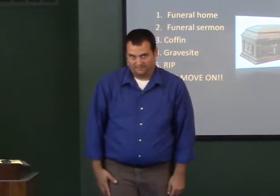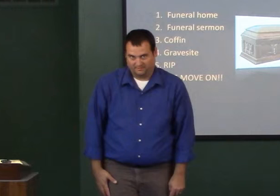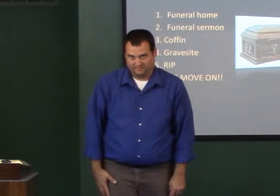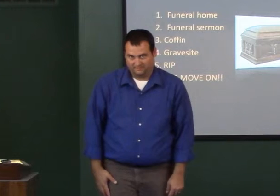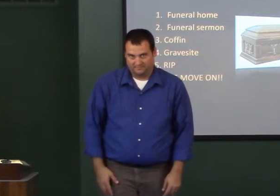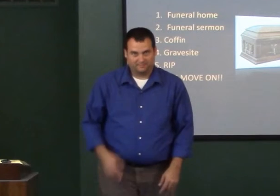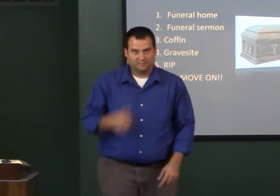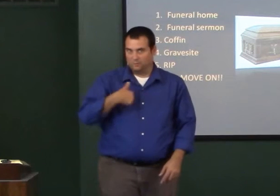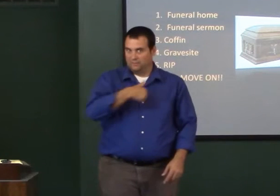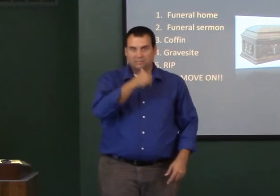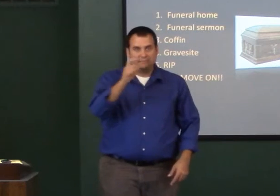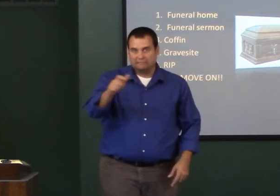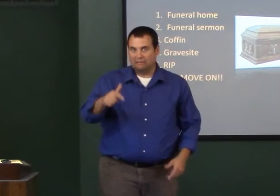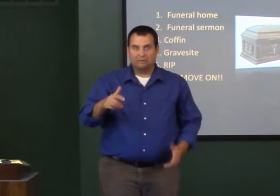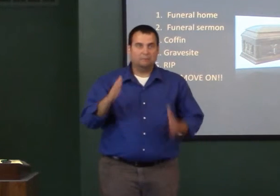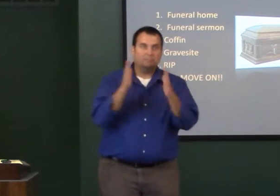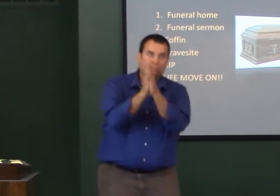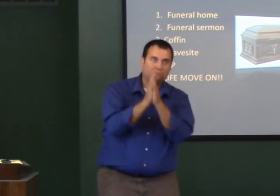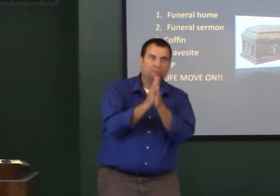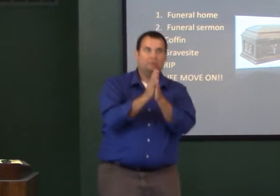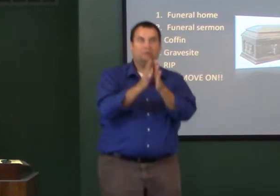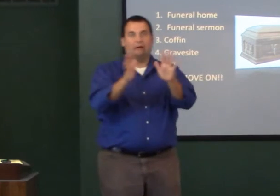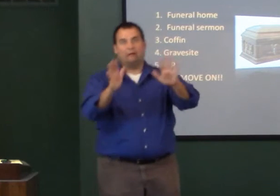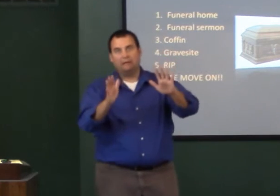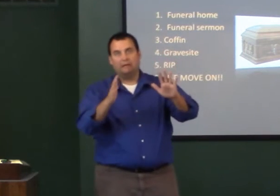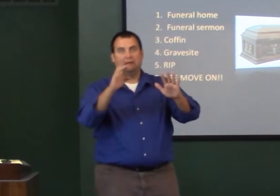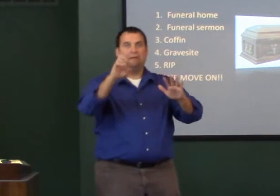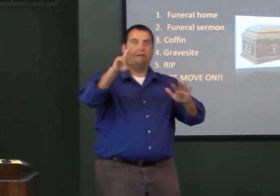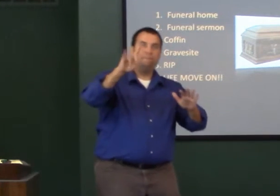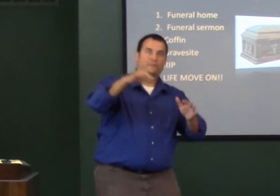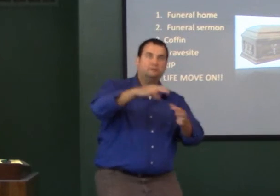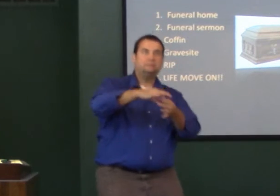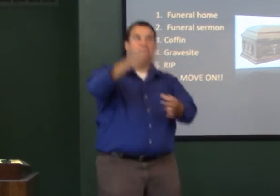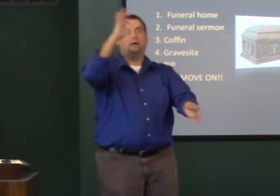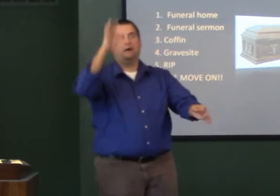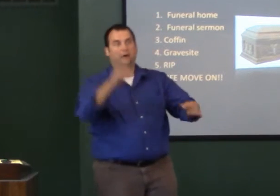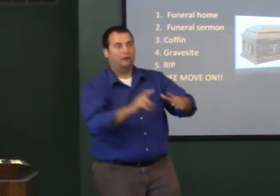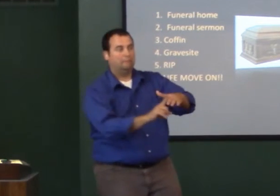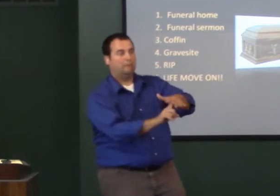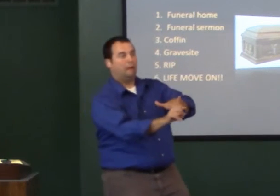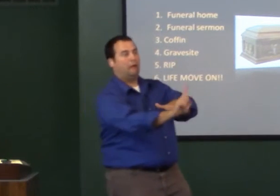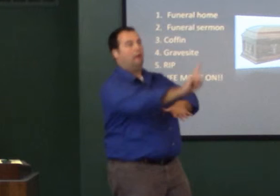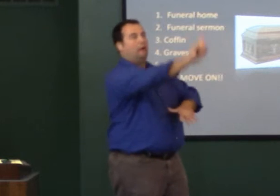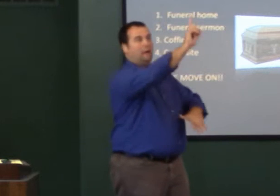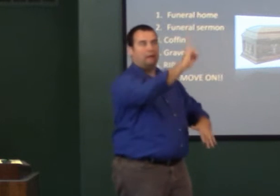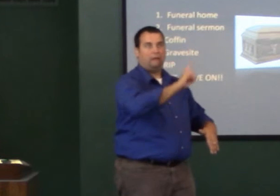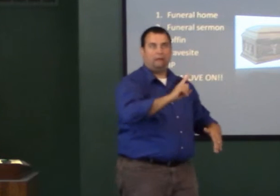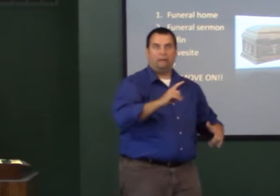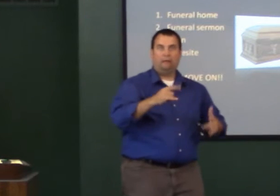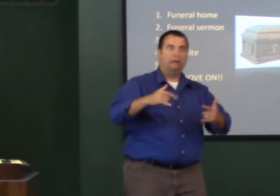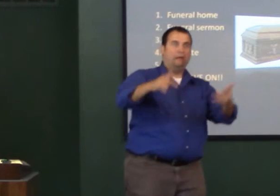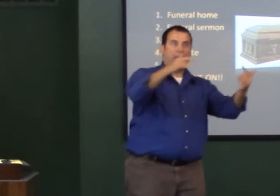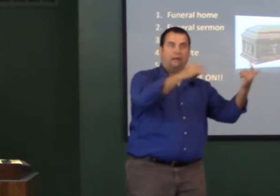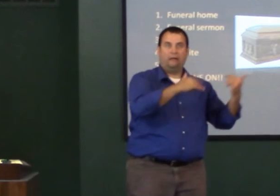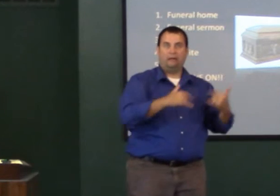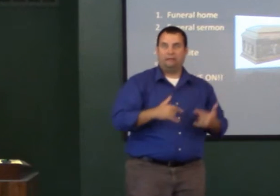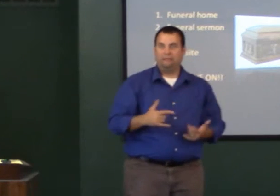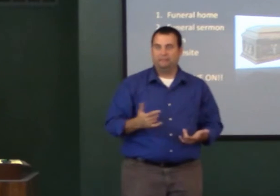on. We don't need to be praying and, you know, going to be worried